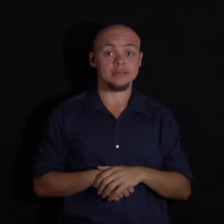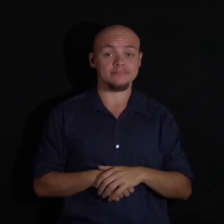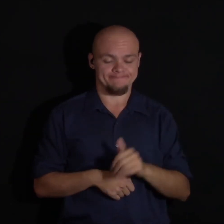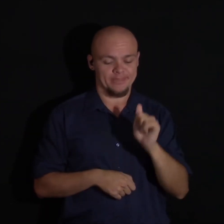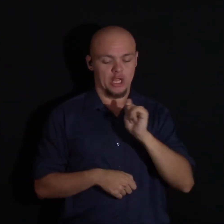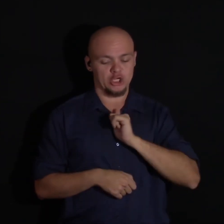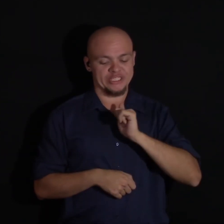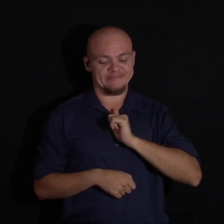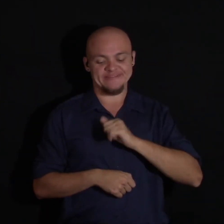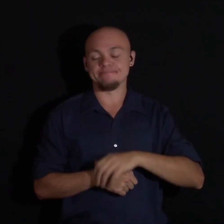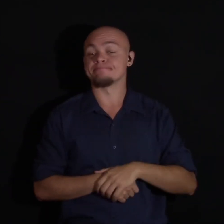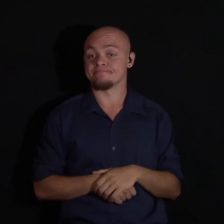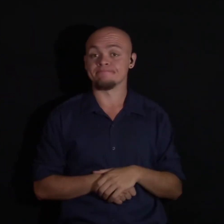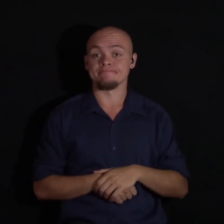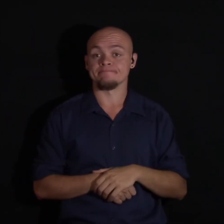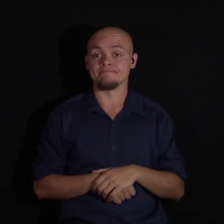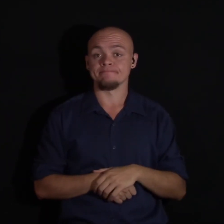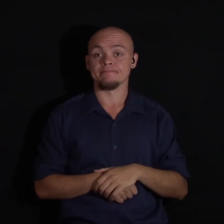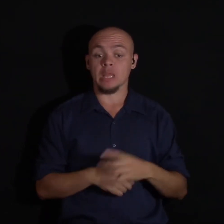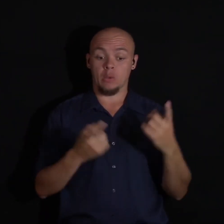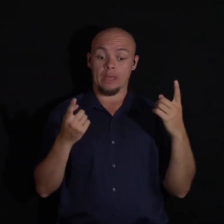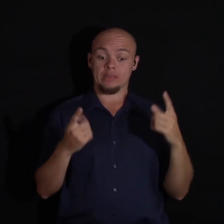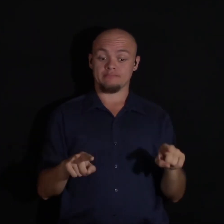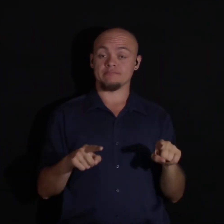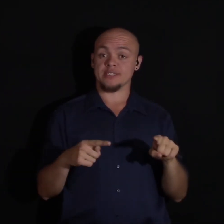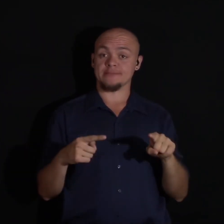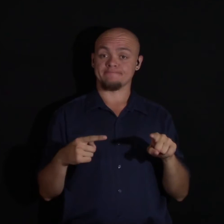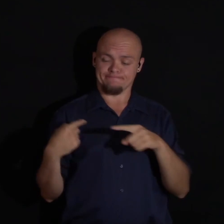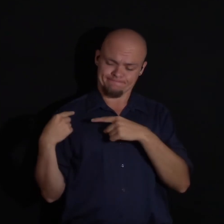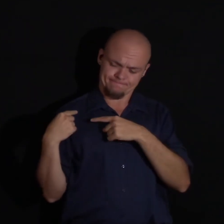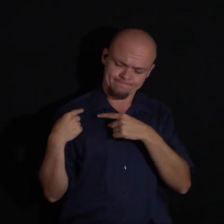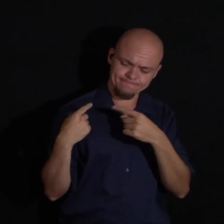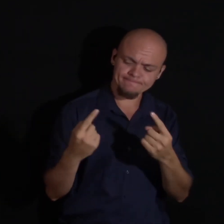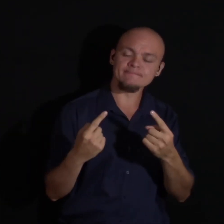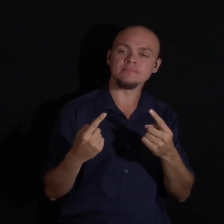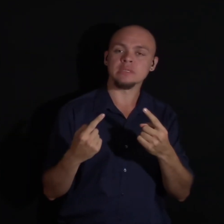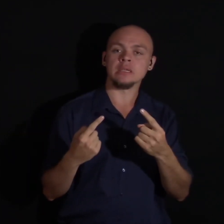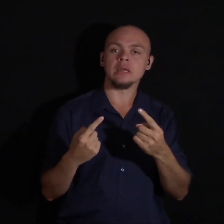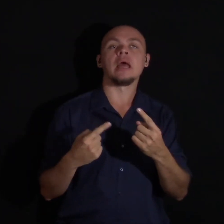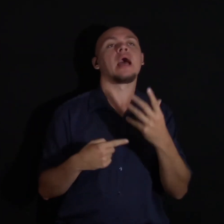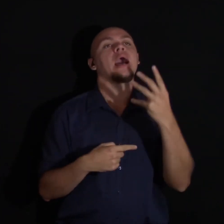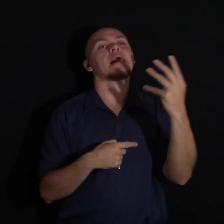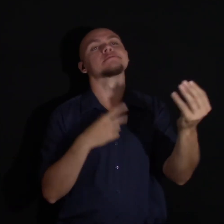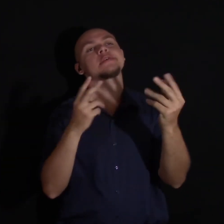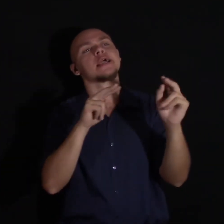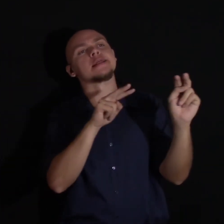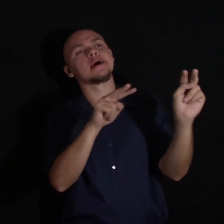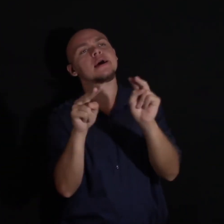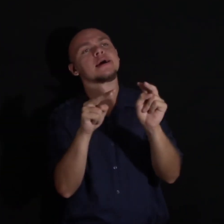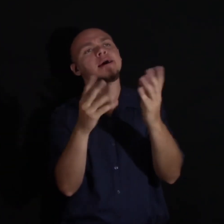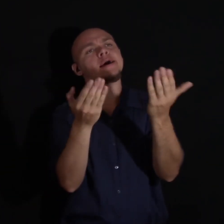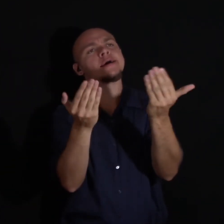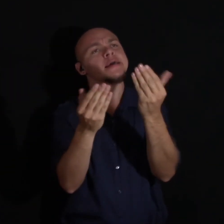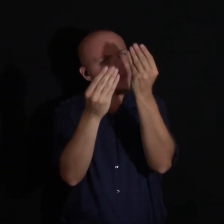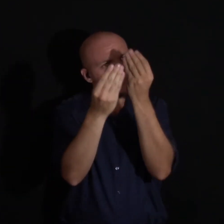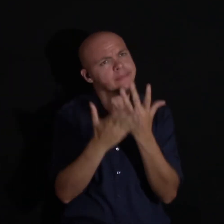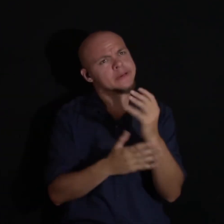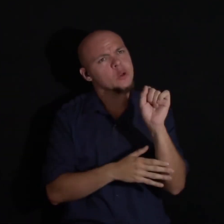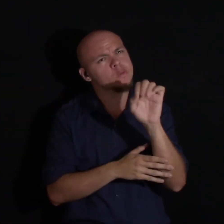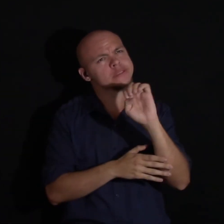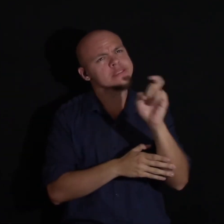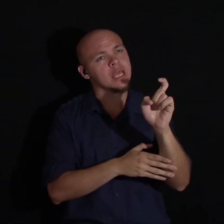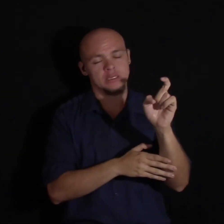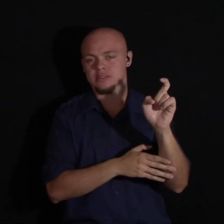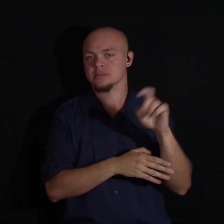ourselves. What's happened is that we have begun to look outside of ourselves and look to the world to tell us what sex is.